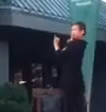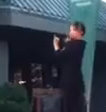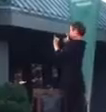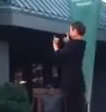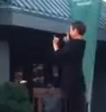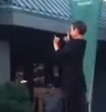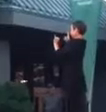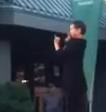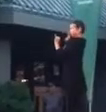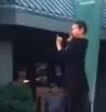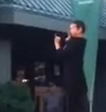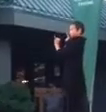waiting patiently, silently.